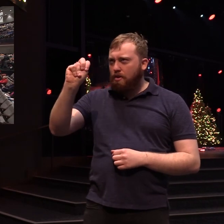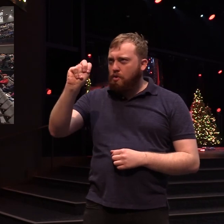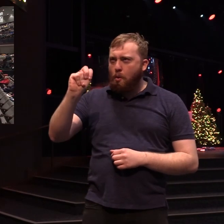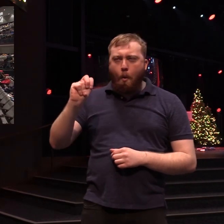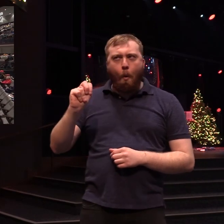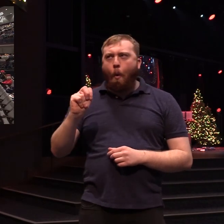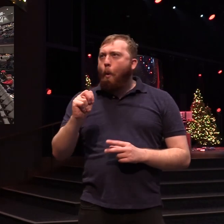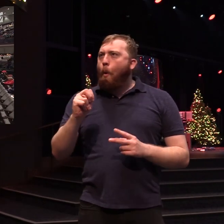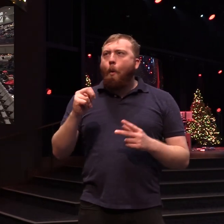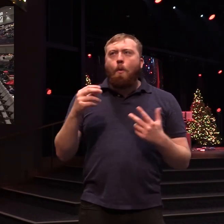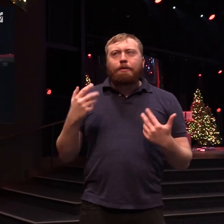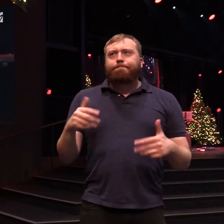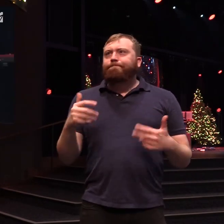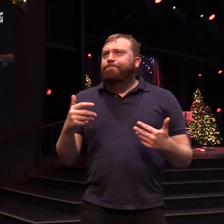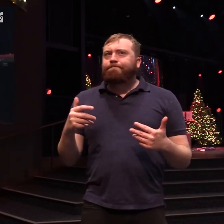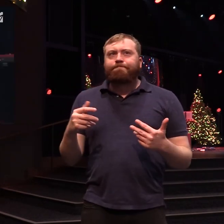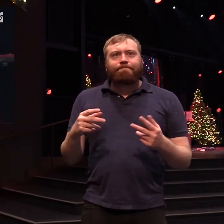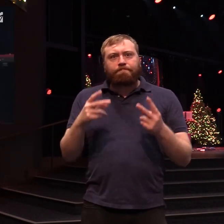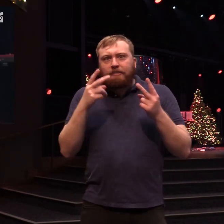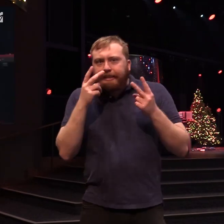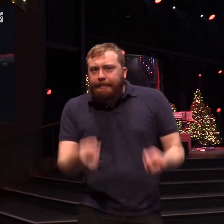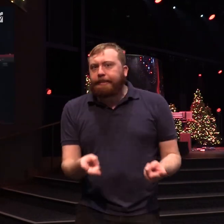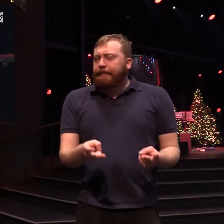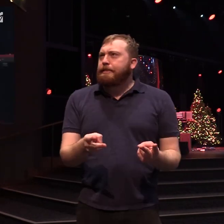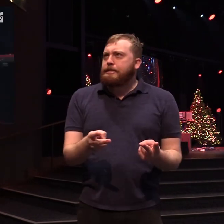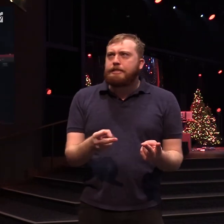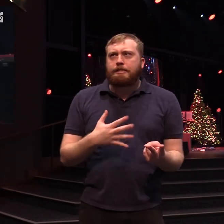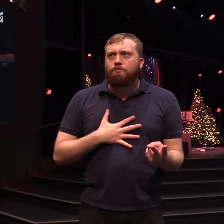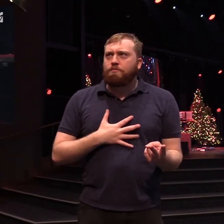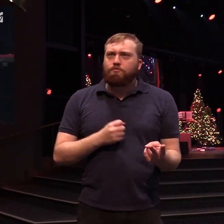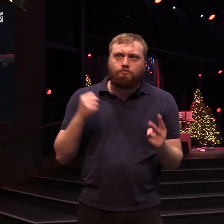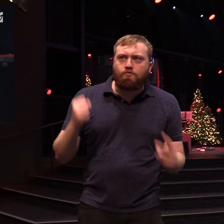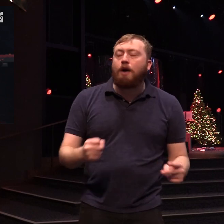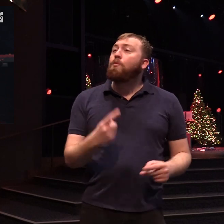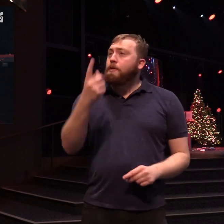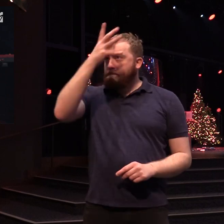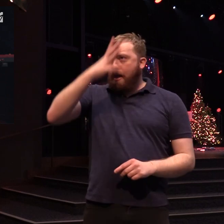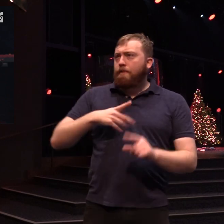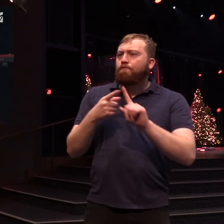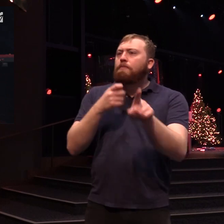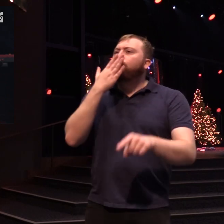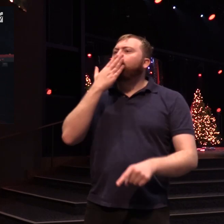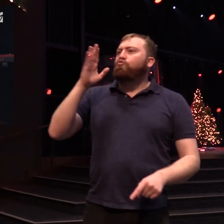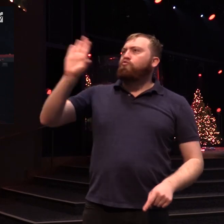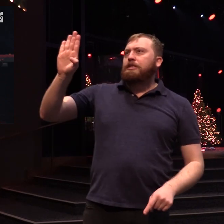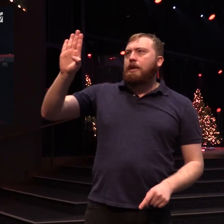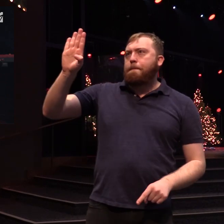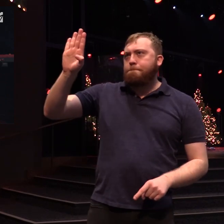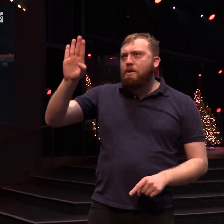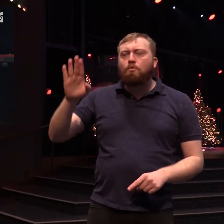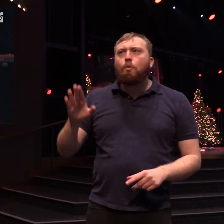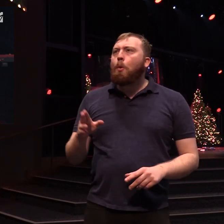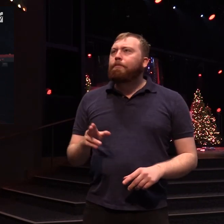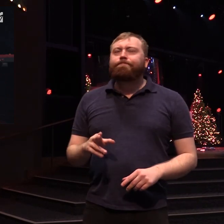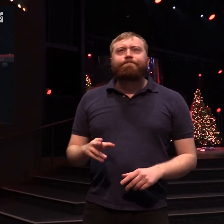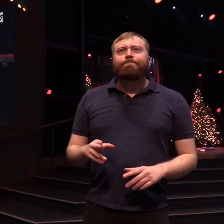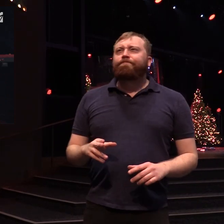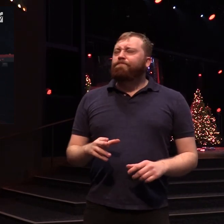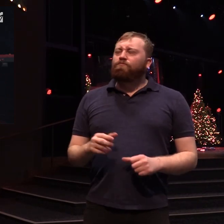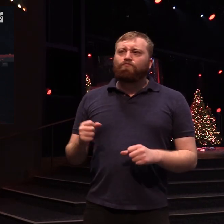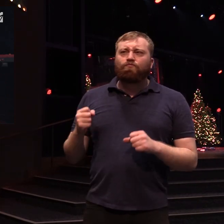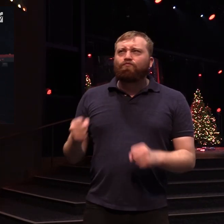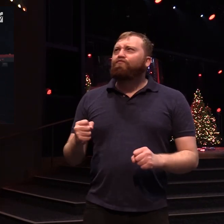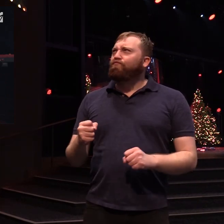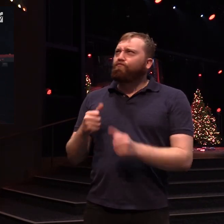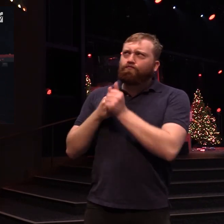Now there was a man in Jerusalem called Simeon, who was righteous and devout. He was waiting for the consolation of Israel, and the